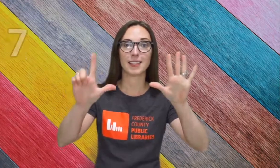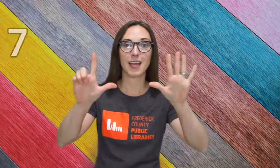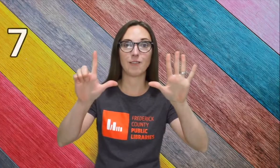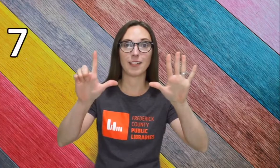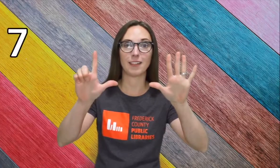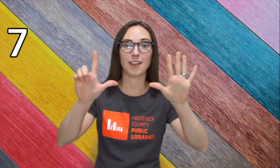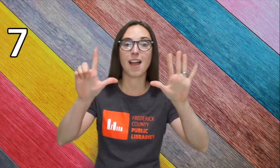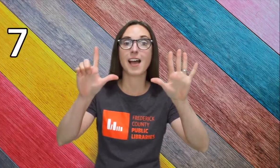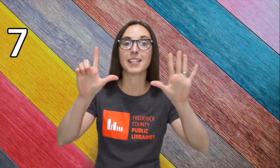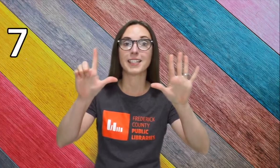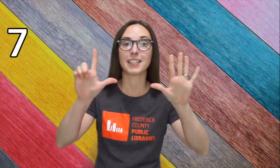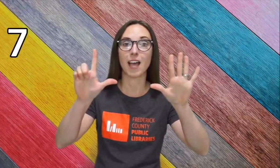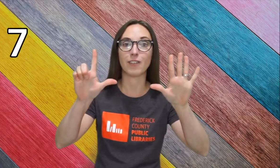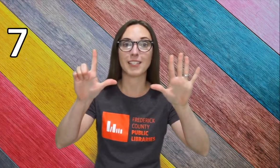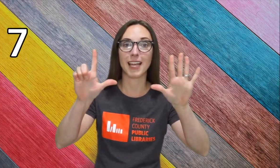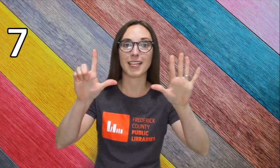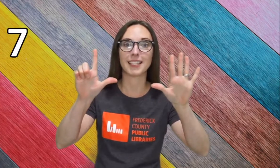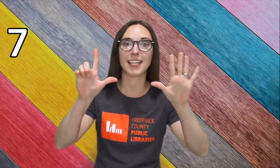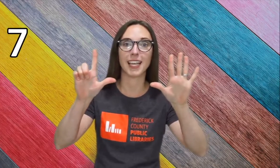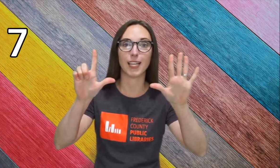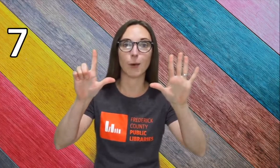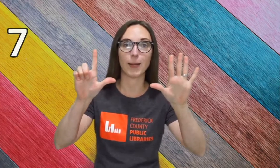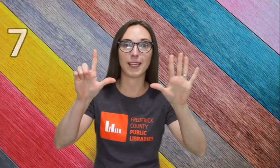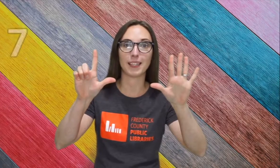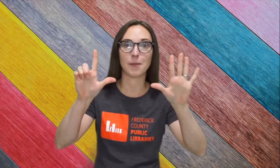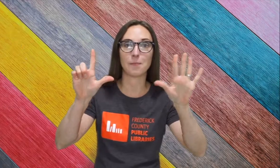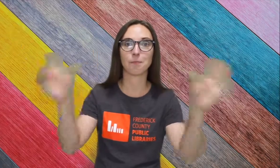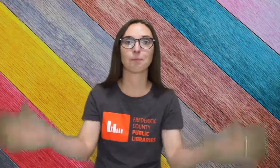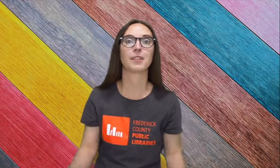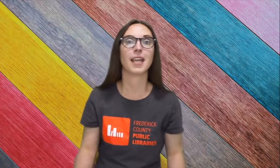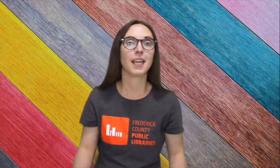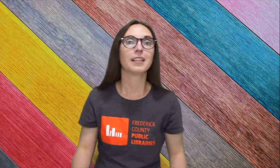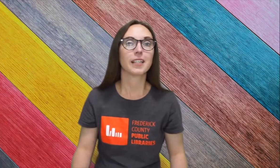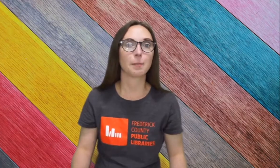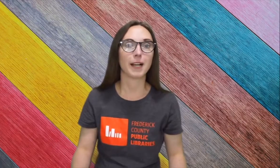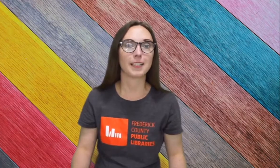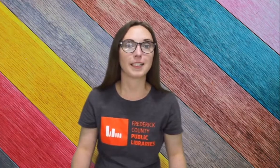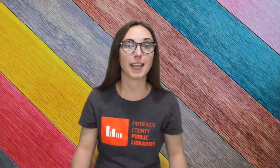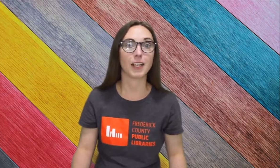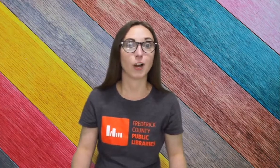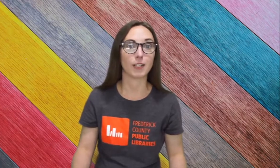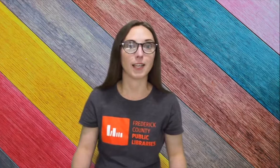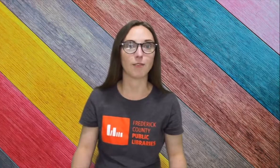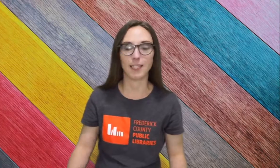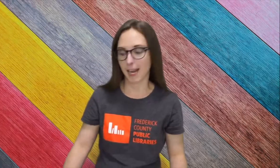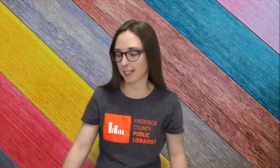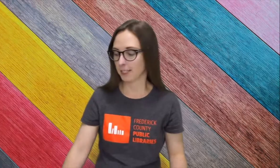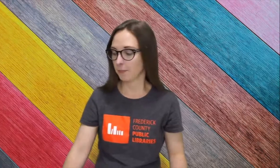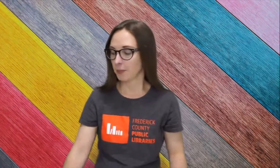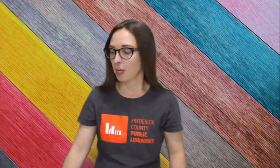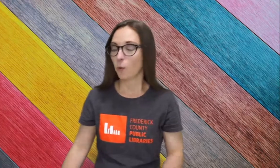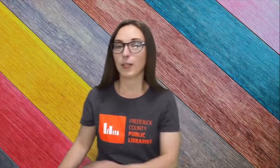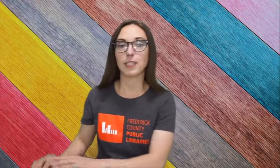1, 2, 3, 4, 5, 6, 7. 7 days in a week. Let's practice saying our 7 days. We start